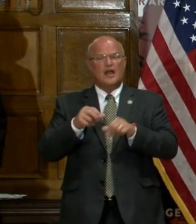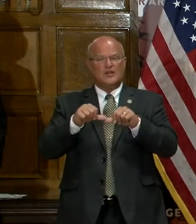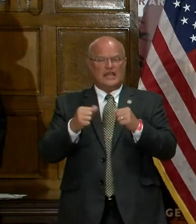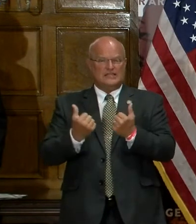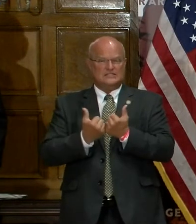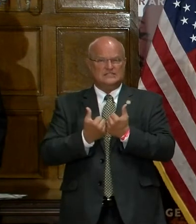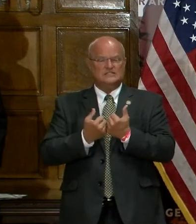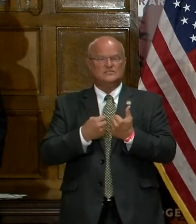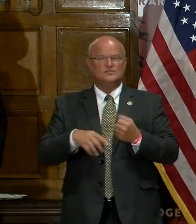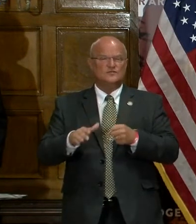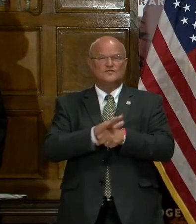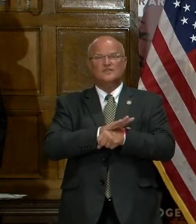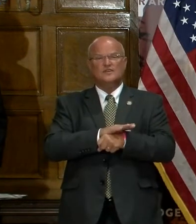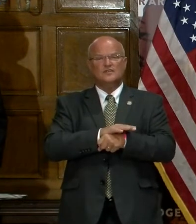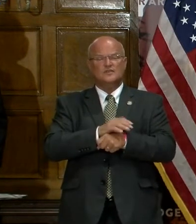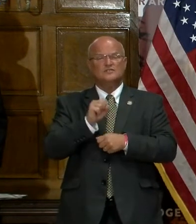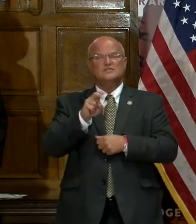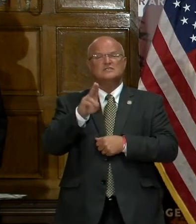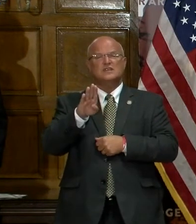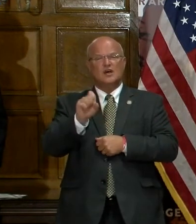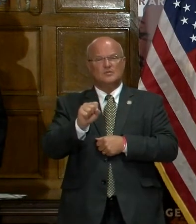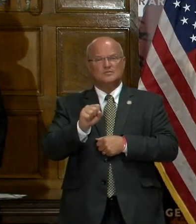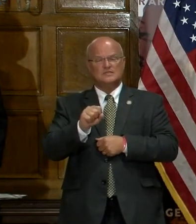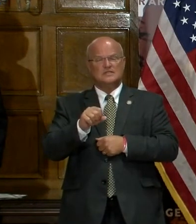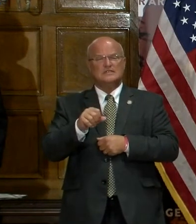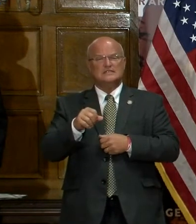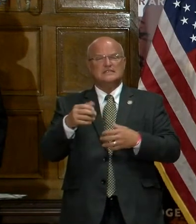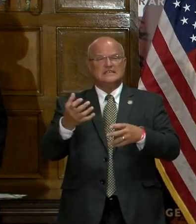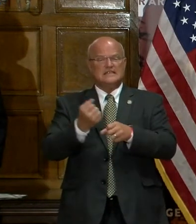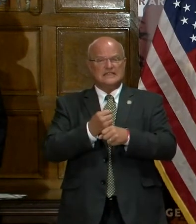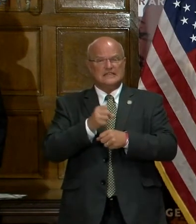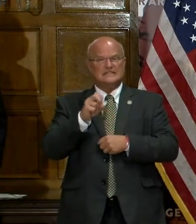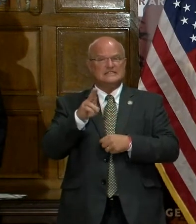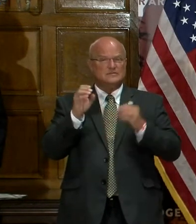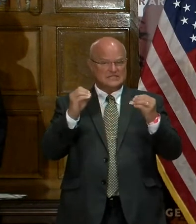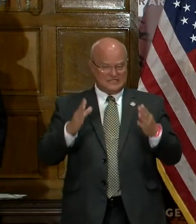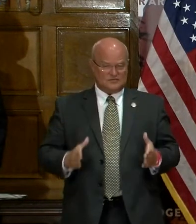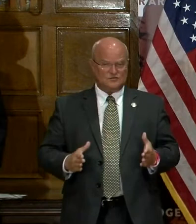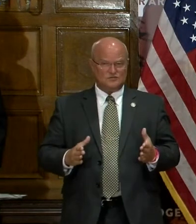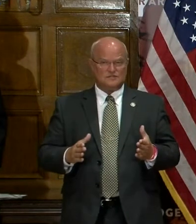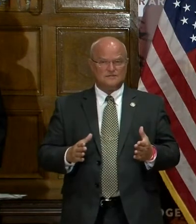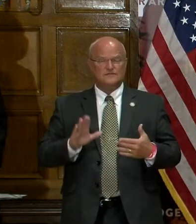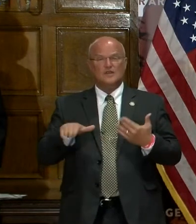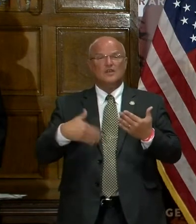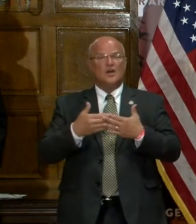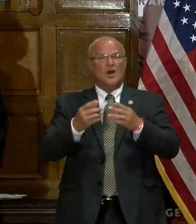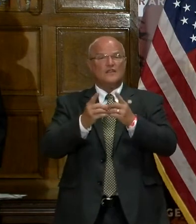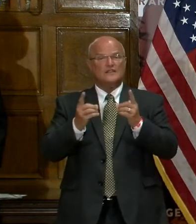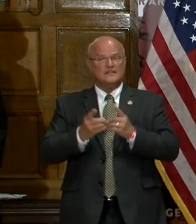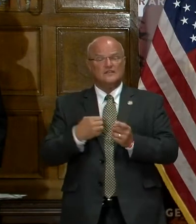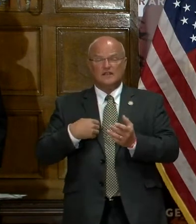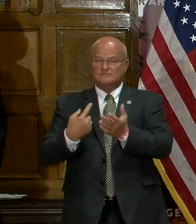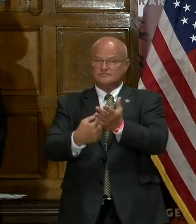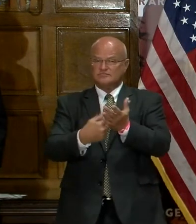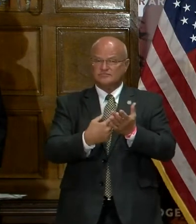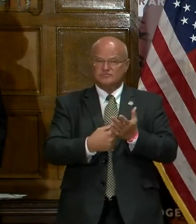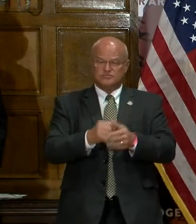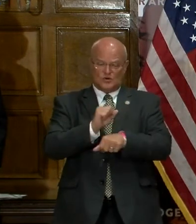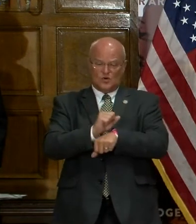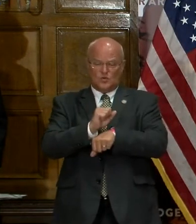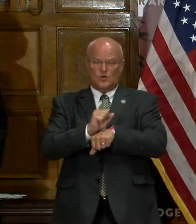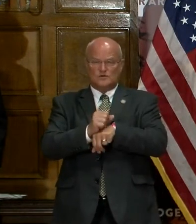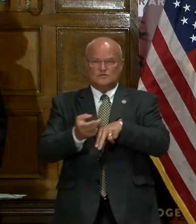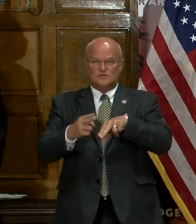agencies, and they go through those agencies to secure their substitutes, and all the districts that I've talked to are working